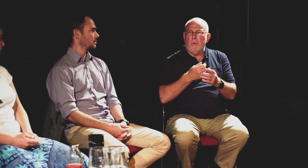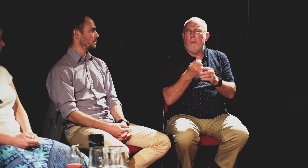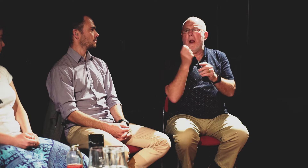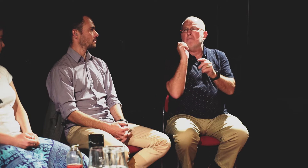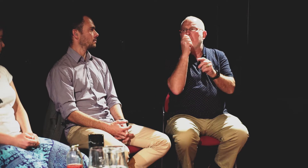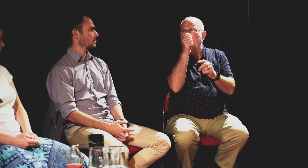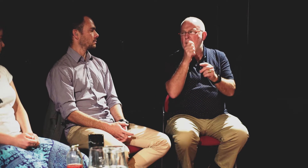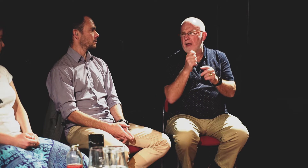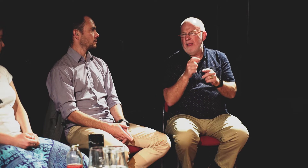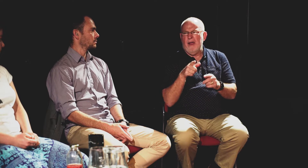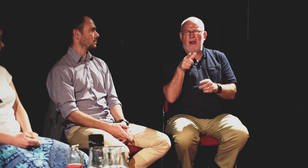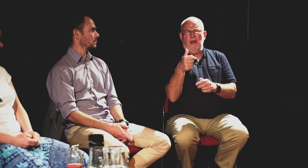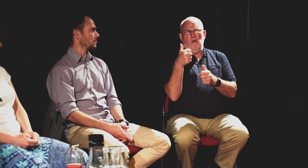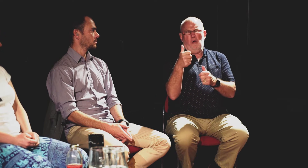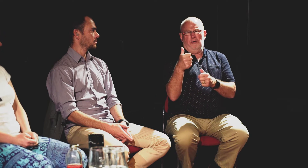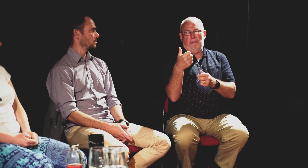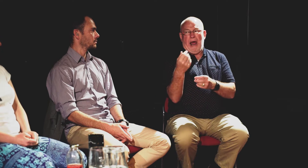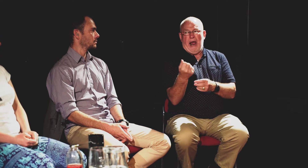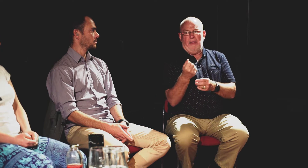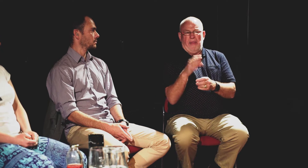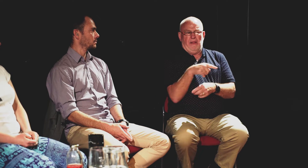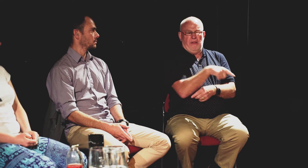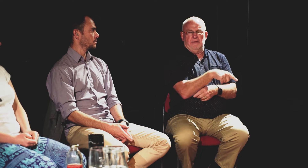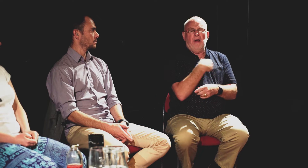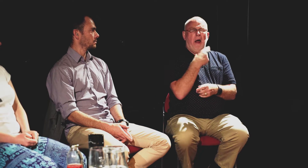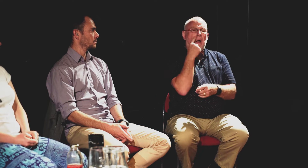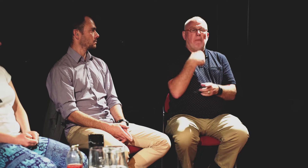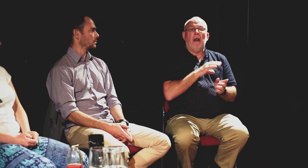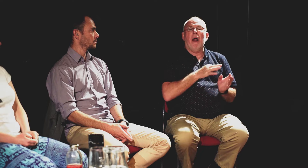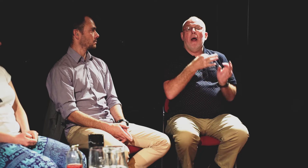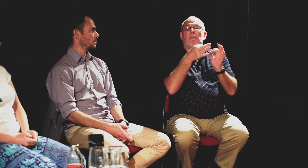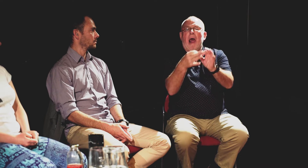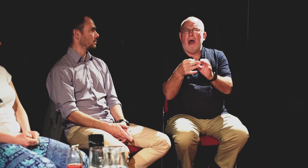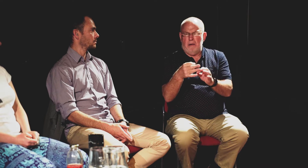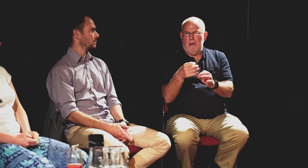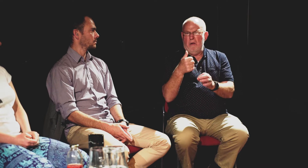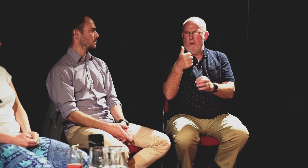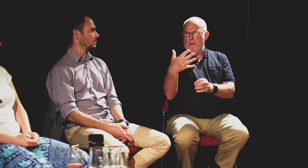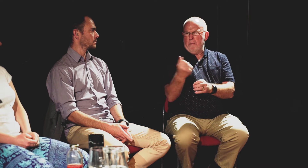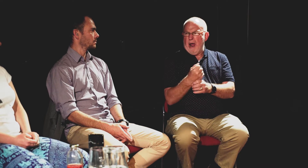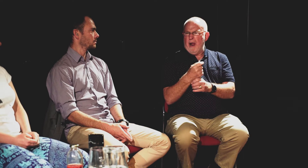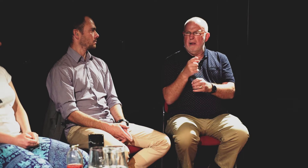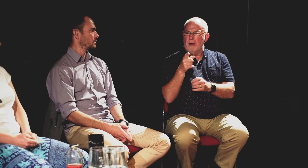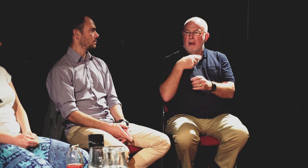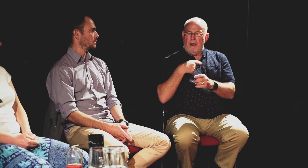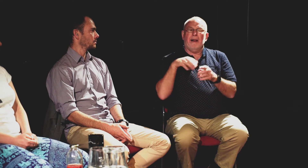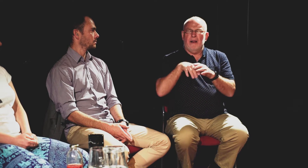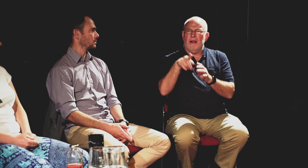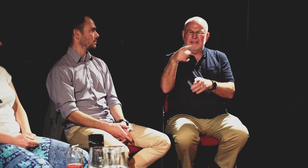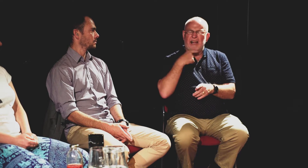a joinery shop fitter builder. And that was much better paid than the cabinet maker. So I moved over there, and there was good pay there,